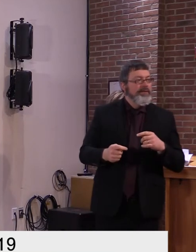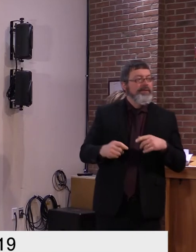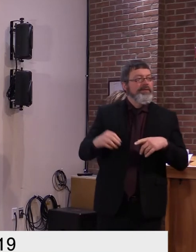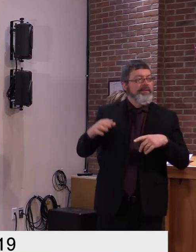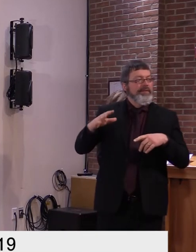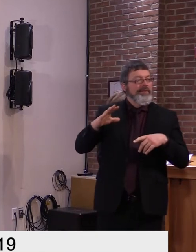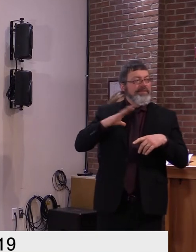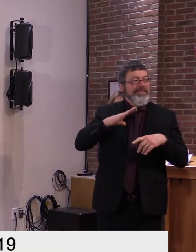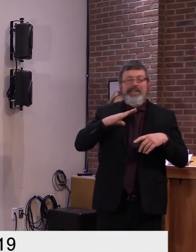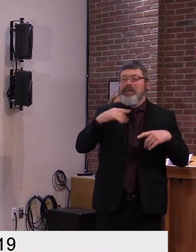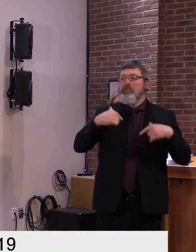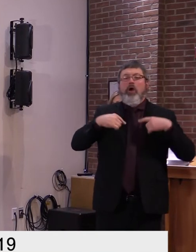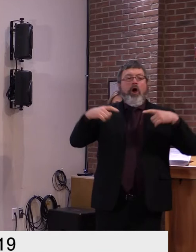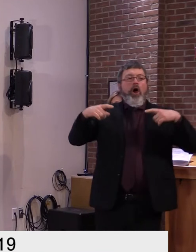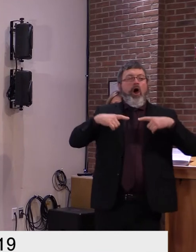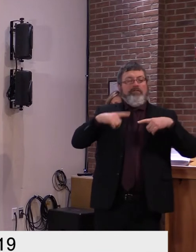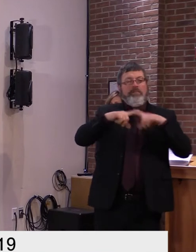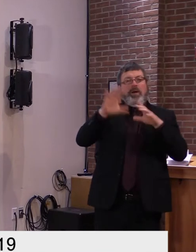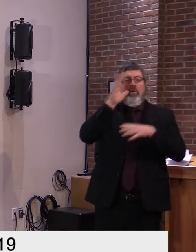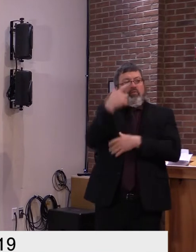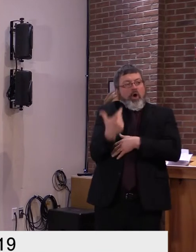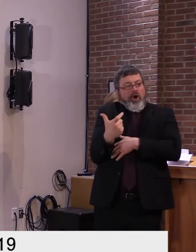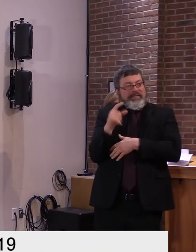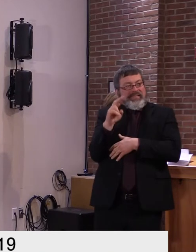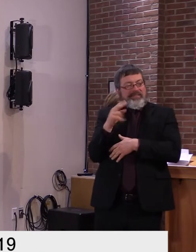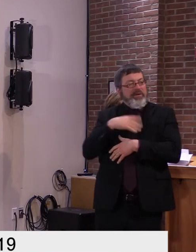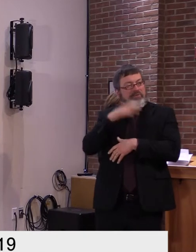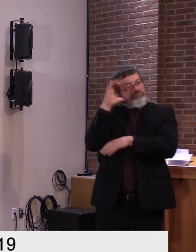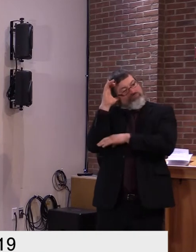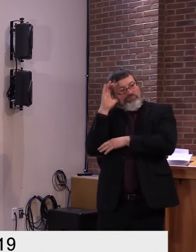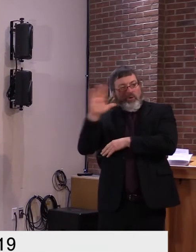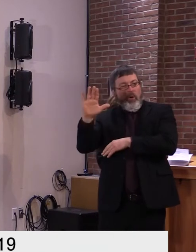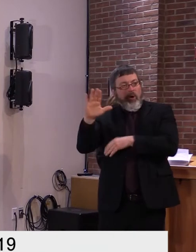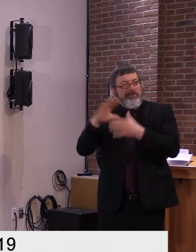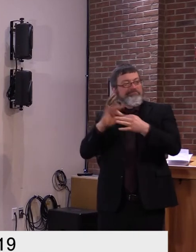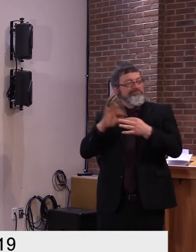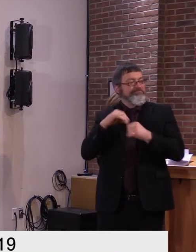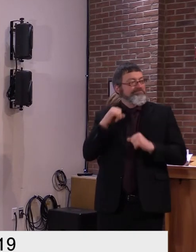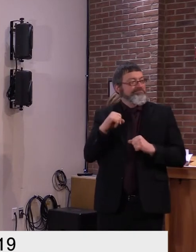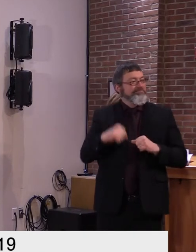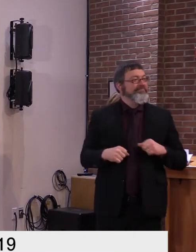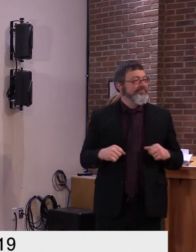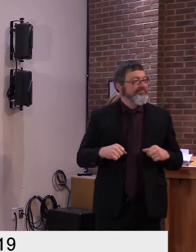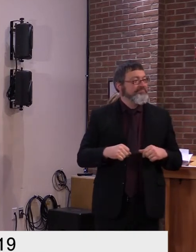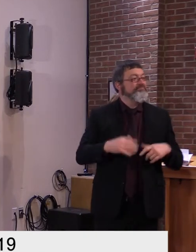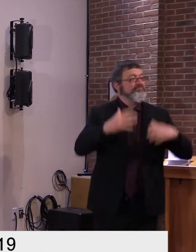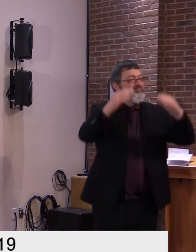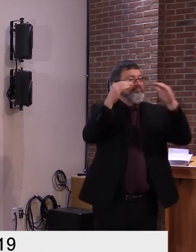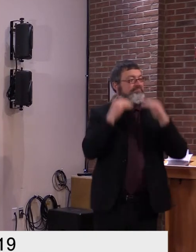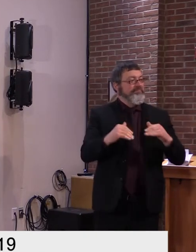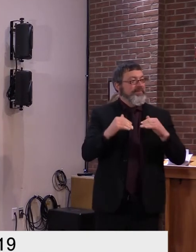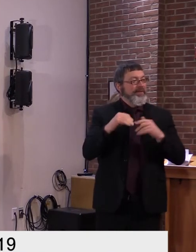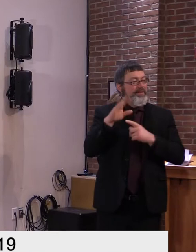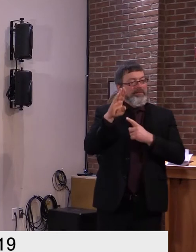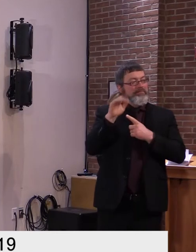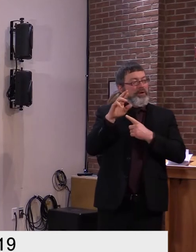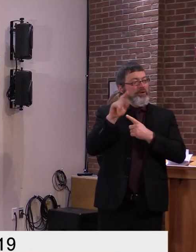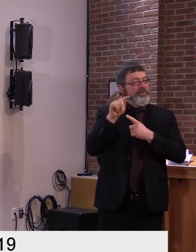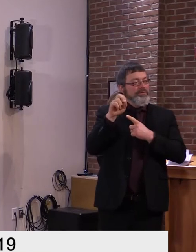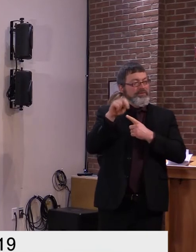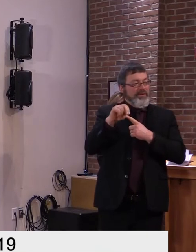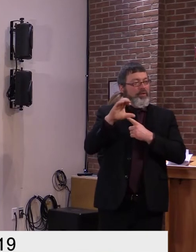Joe, the Barton Chronicle. Hello. I guess this is for Dr. Levine as well. I'm curious,